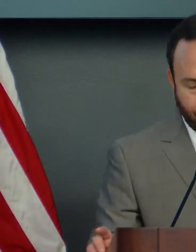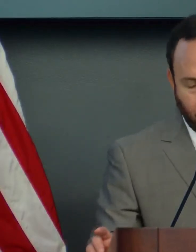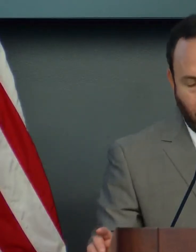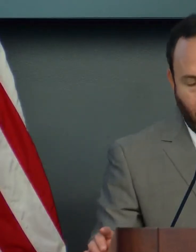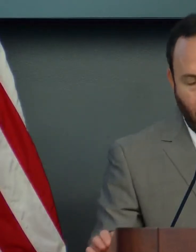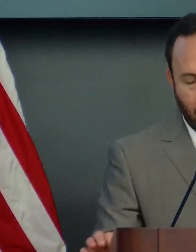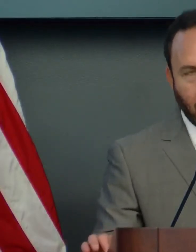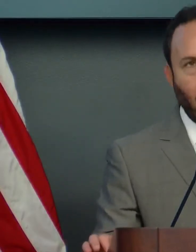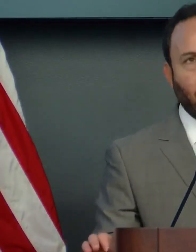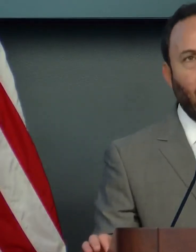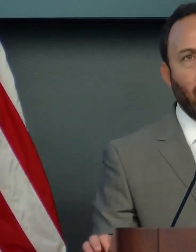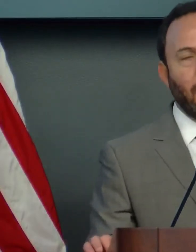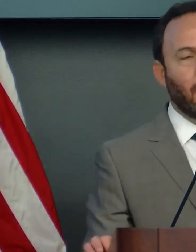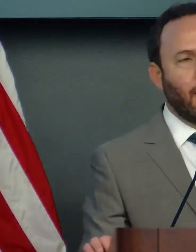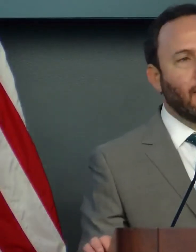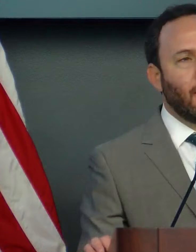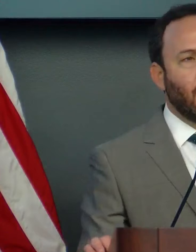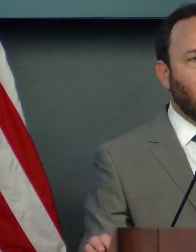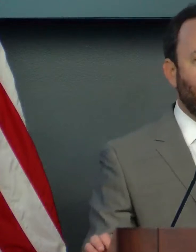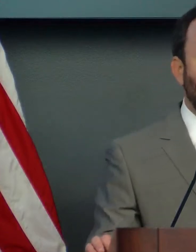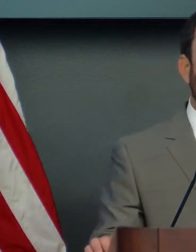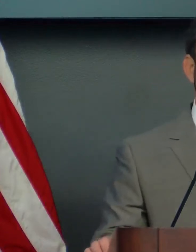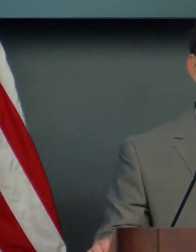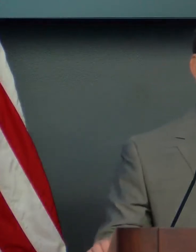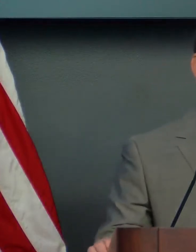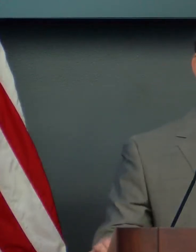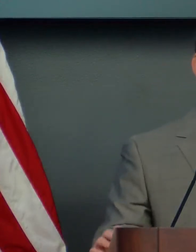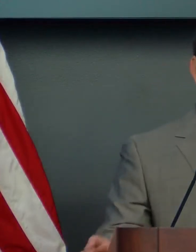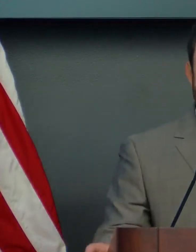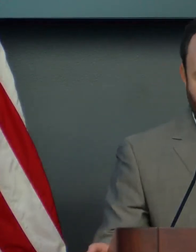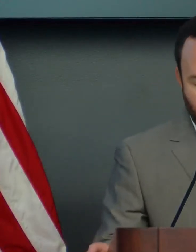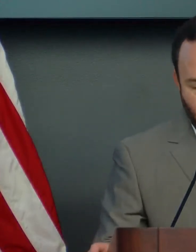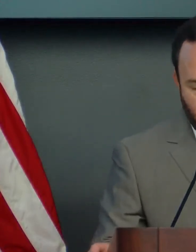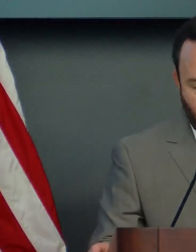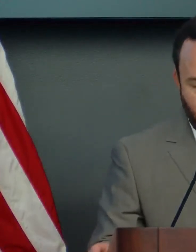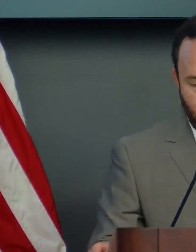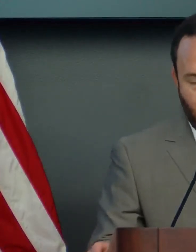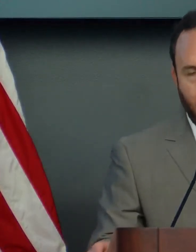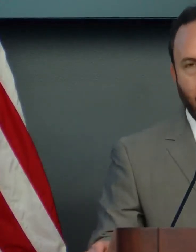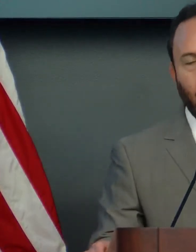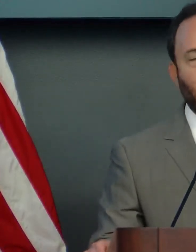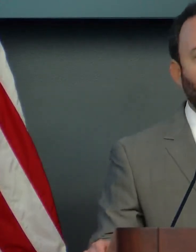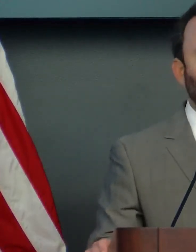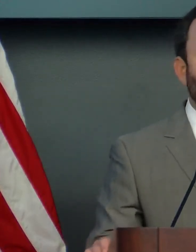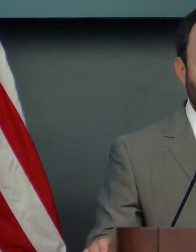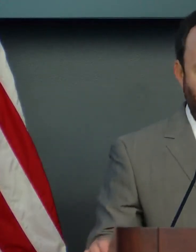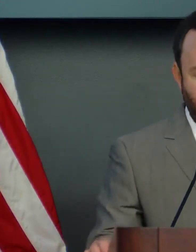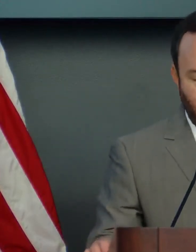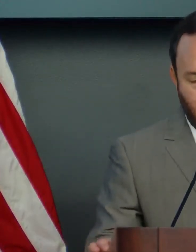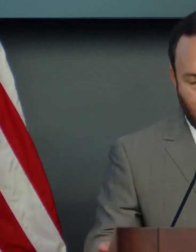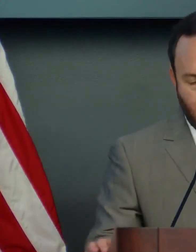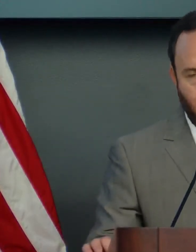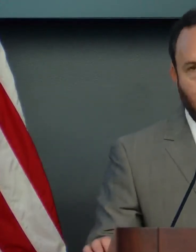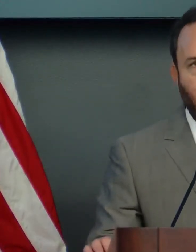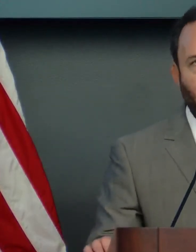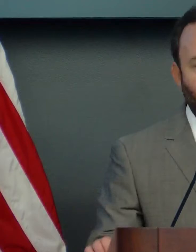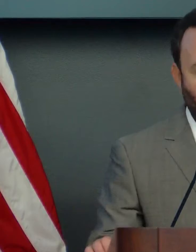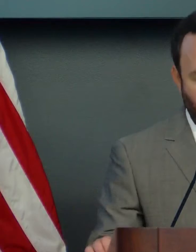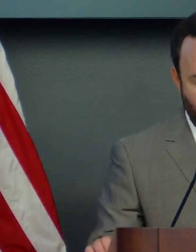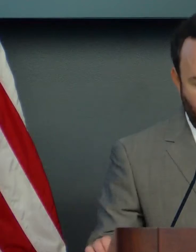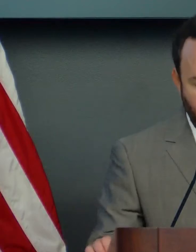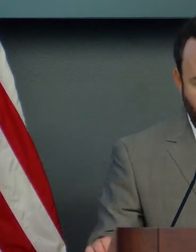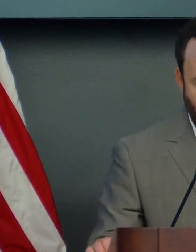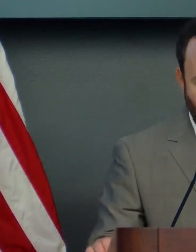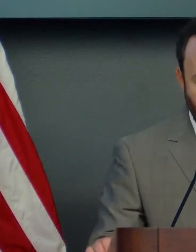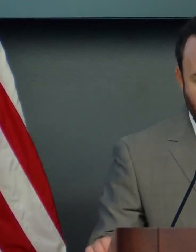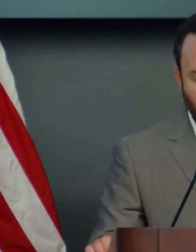now. On the top right, you'll see incidence. This is the number of new cases of COVID diagnosed day on day, smoothed out